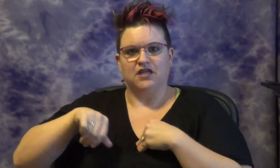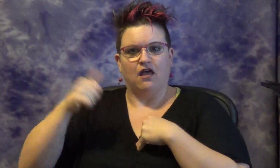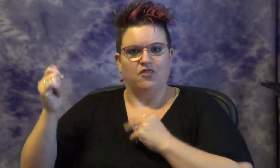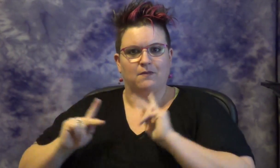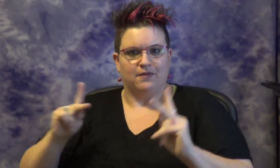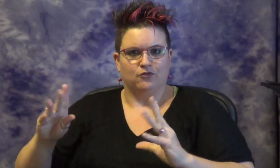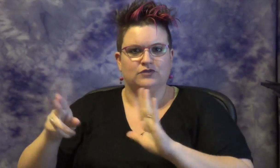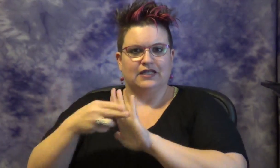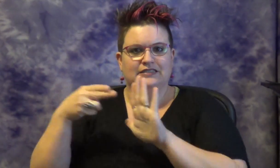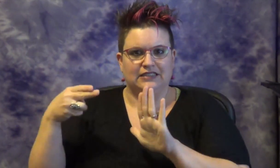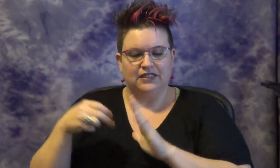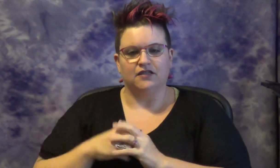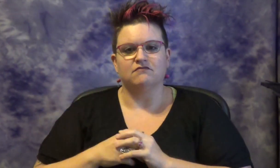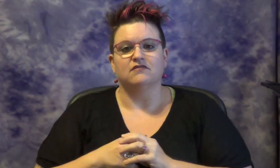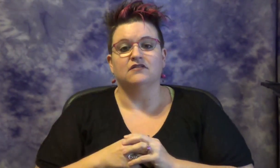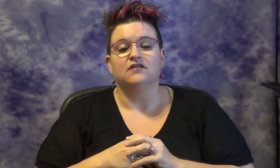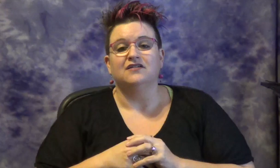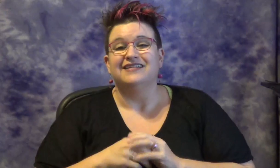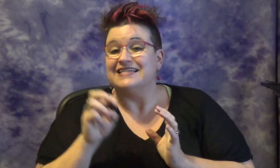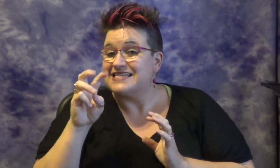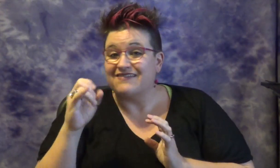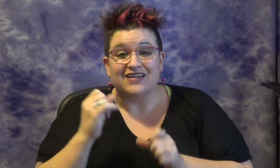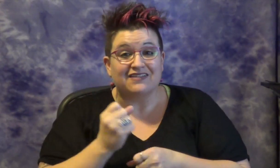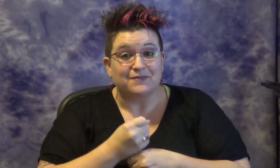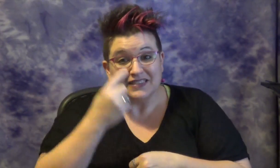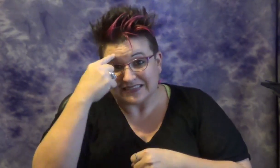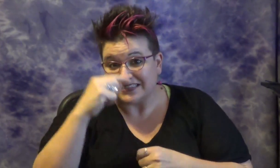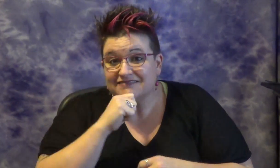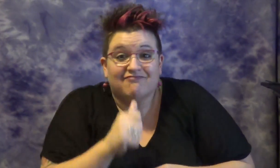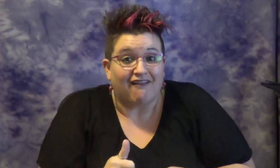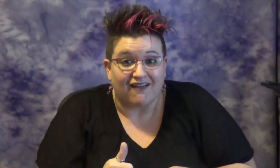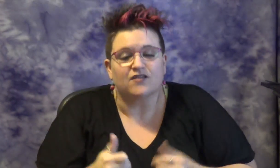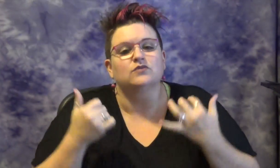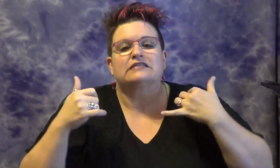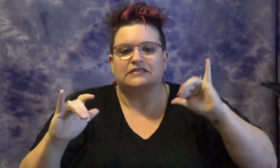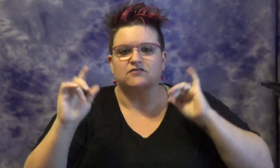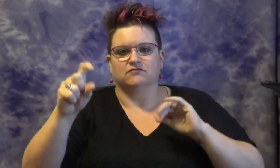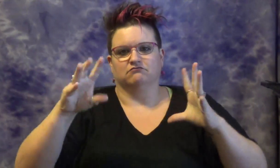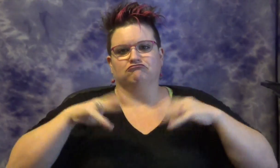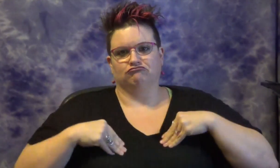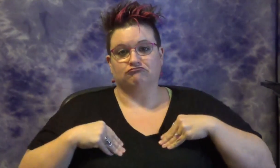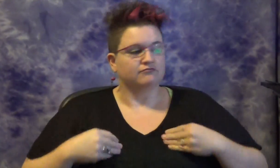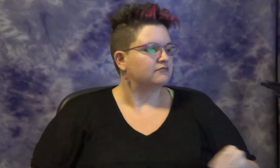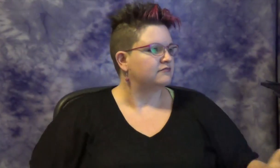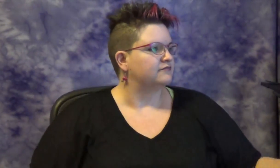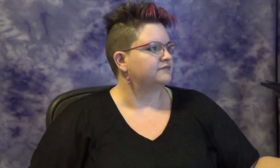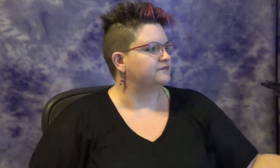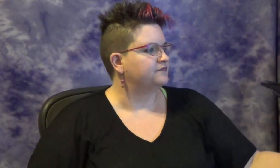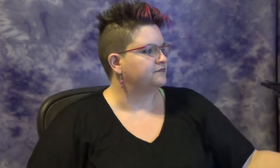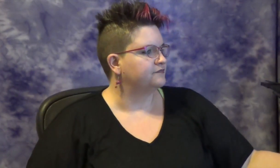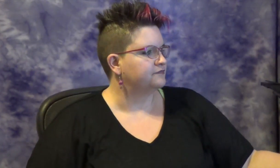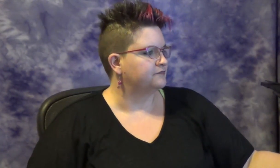those identities just like other people have to accept identities of myself or other people out in